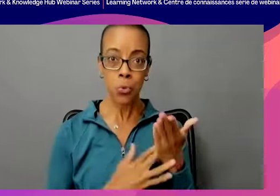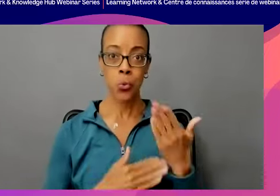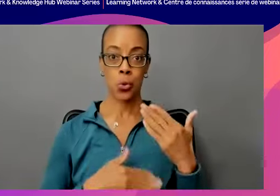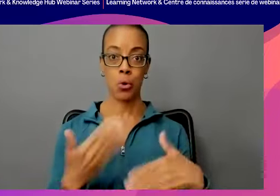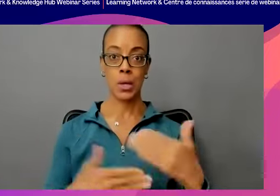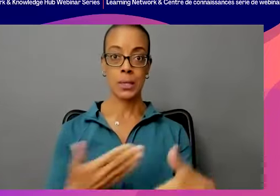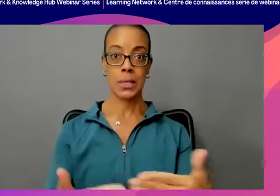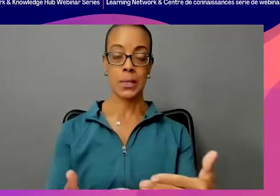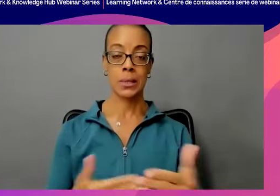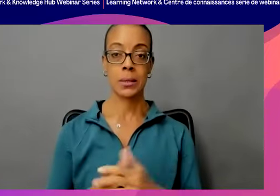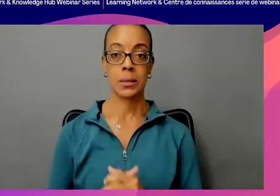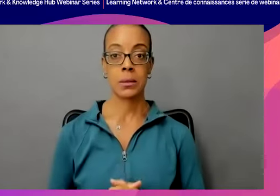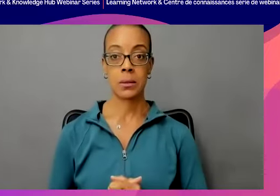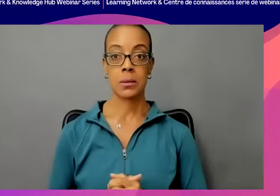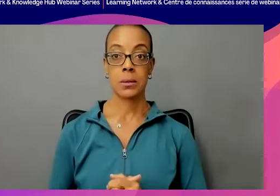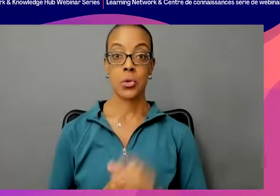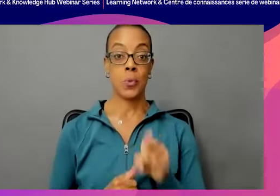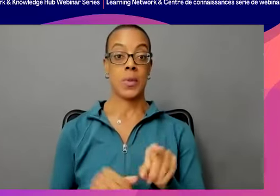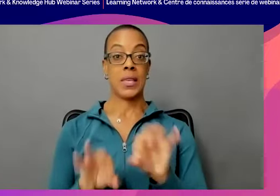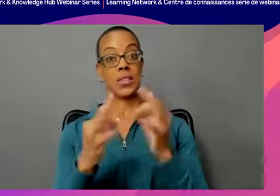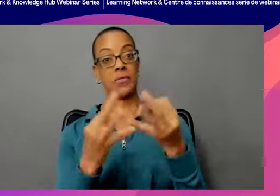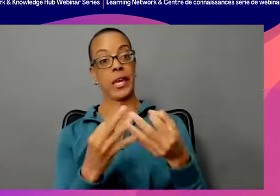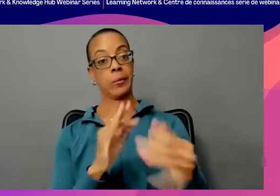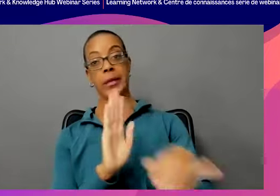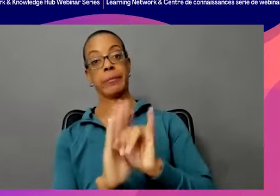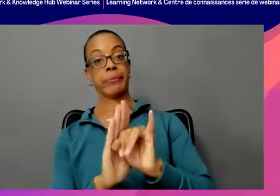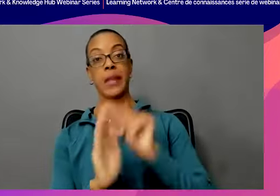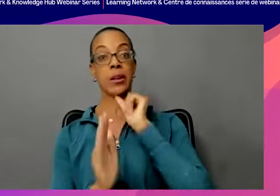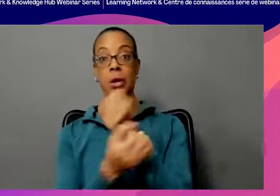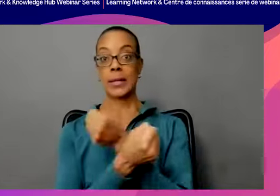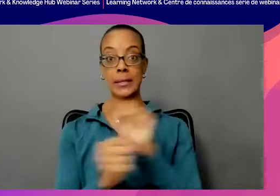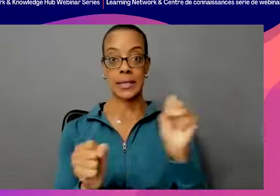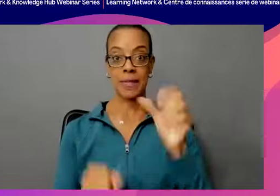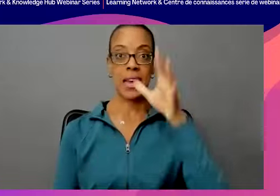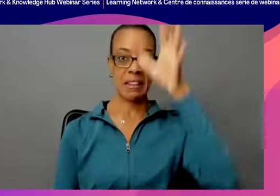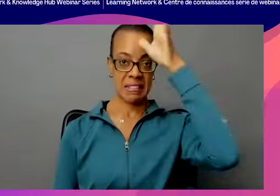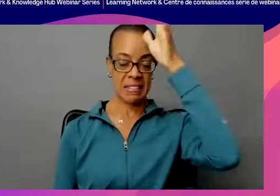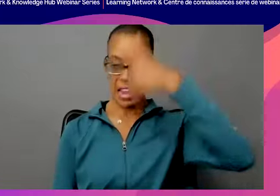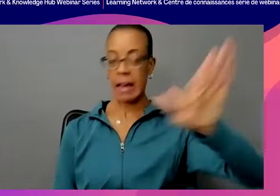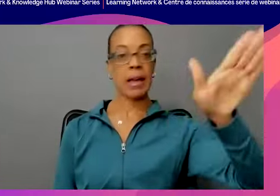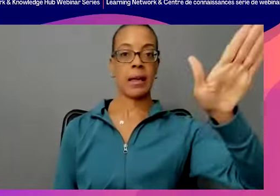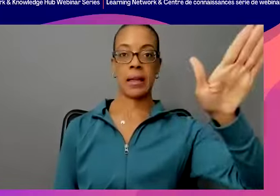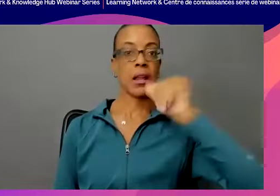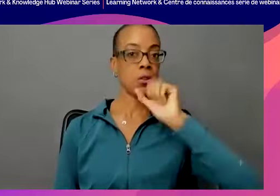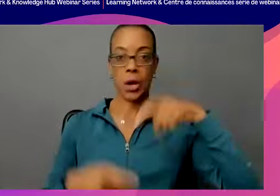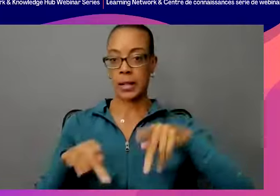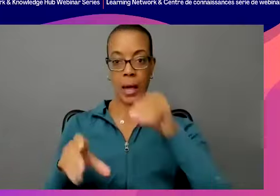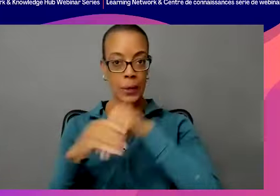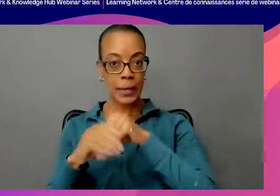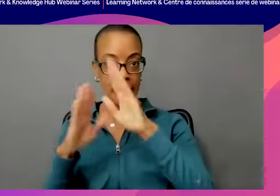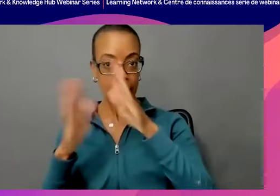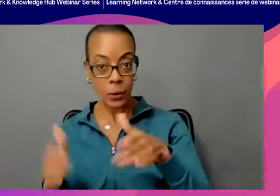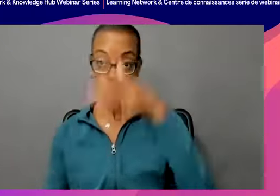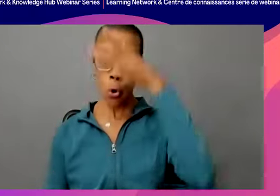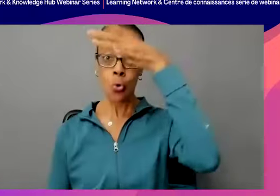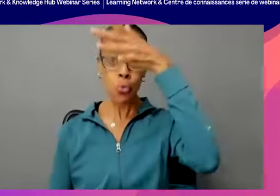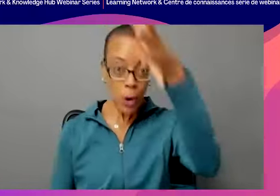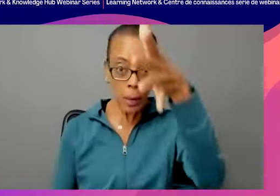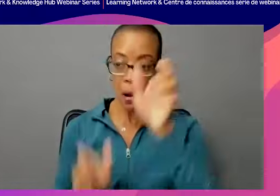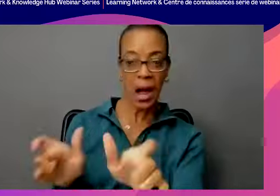deemed this family unsafe, so dad has to leave. Dad's not allowed back in the house. Grandpa's not allowed back in the